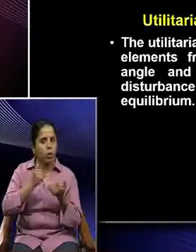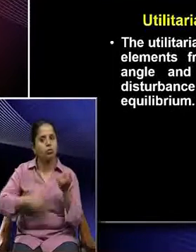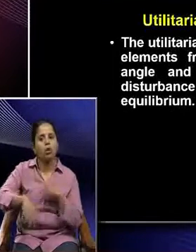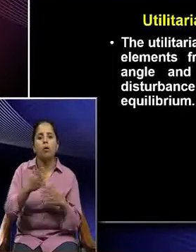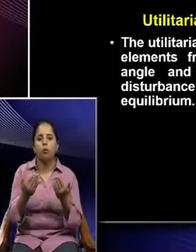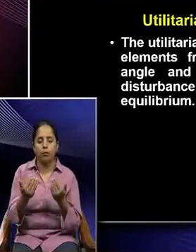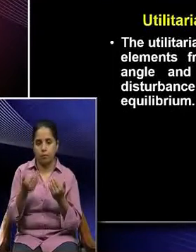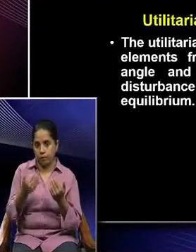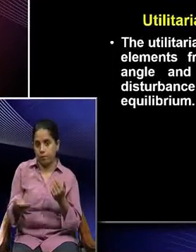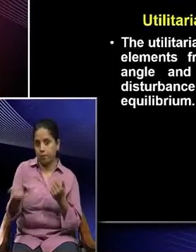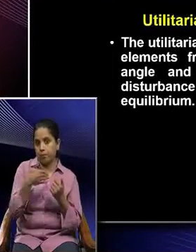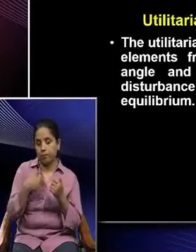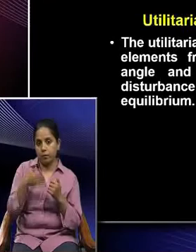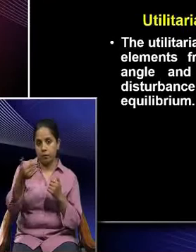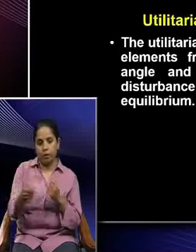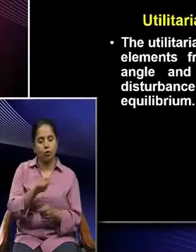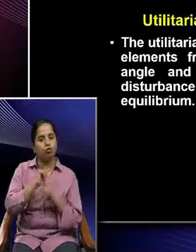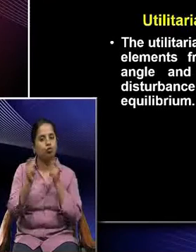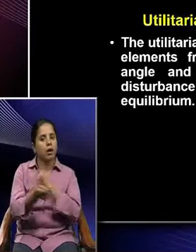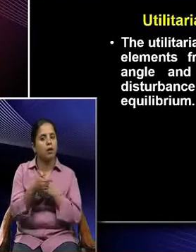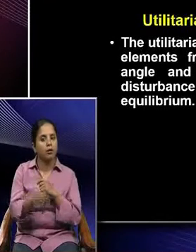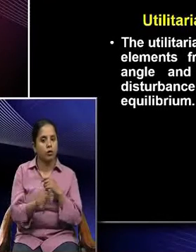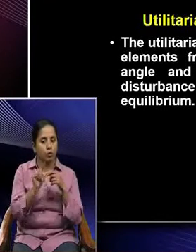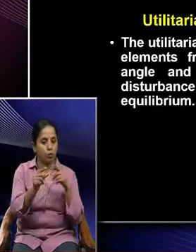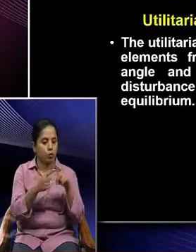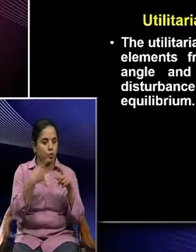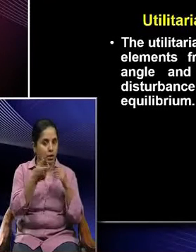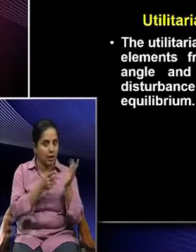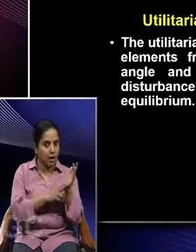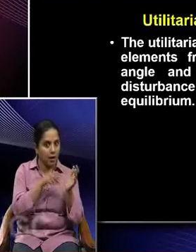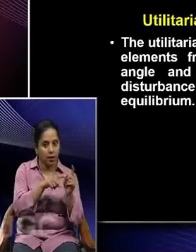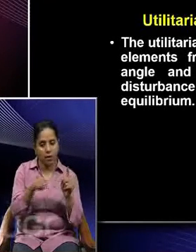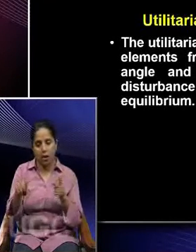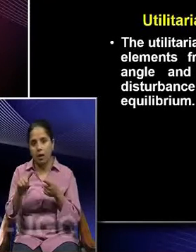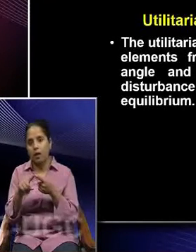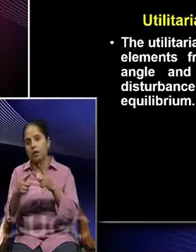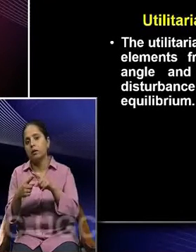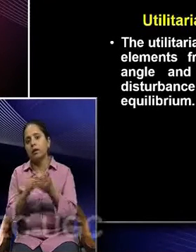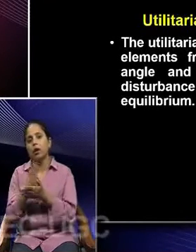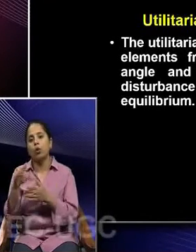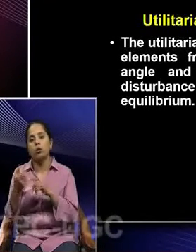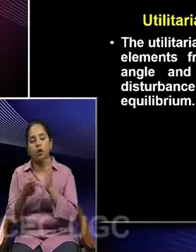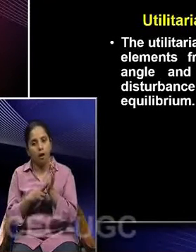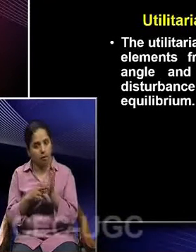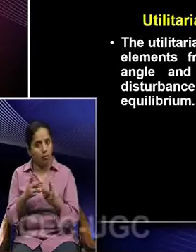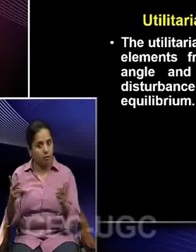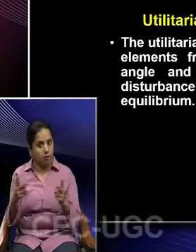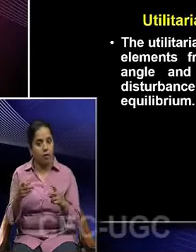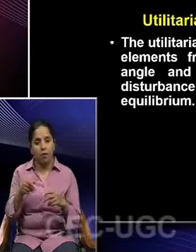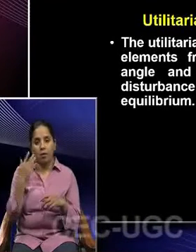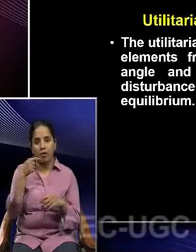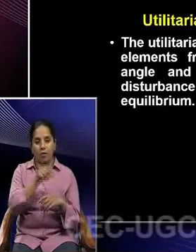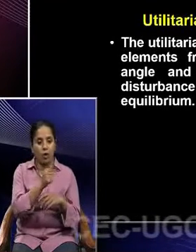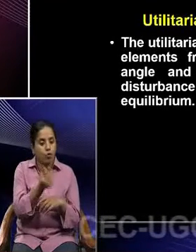So we are going to make a shift from utilitarian to ethicotarian society, where earlier we